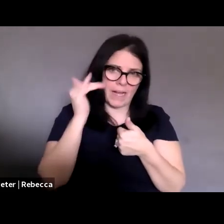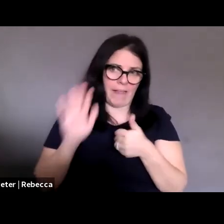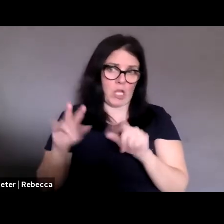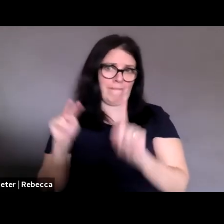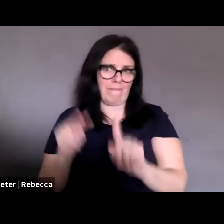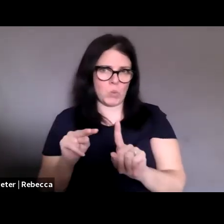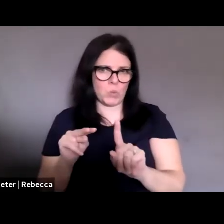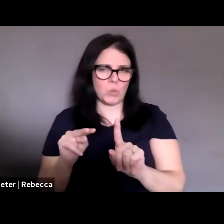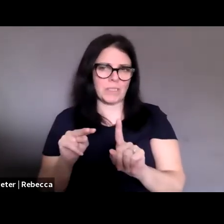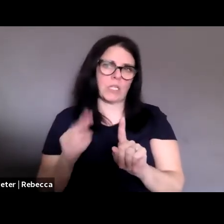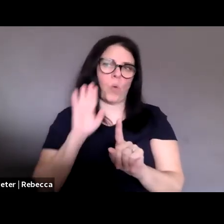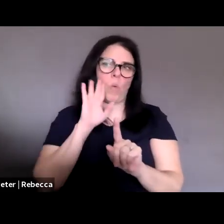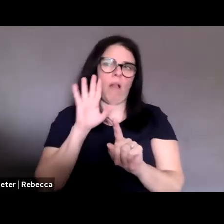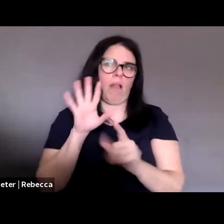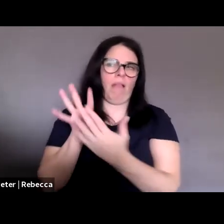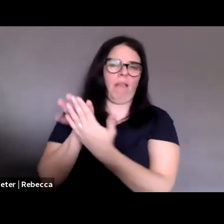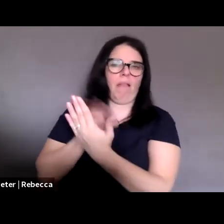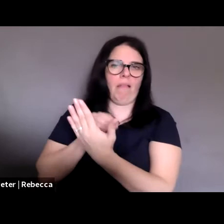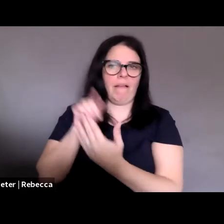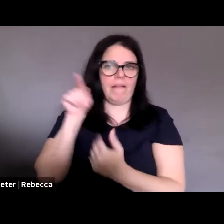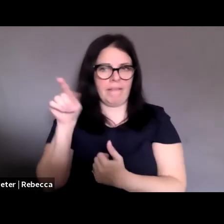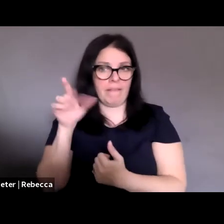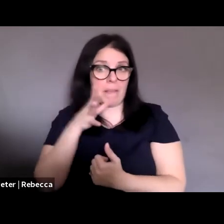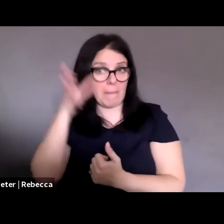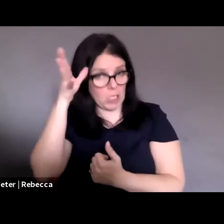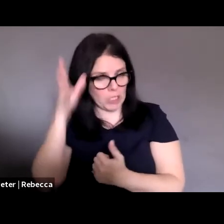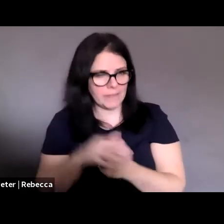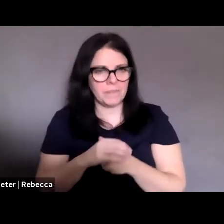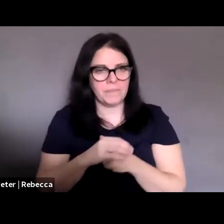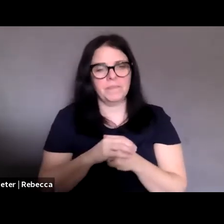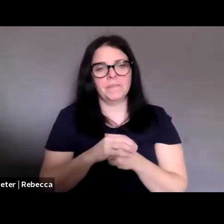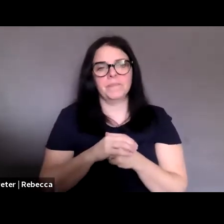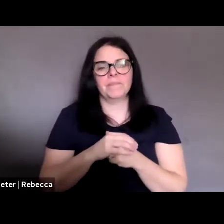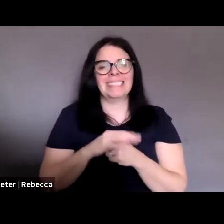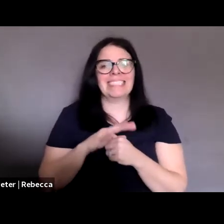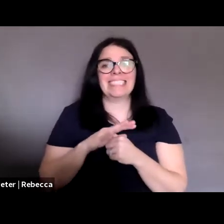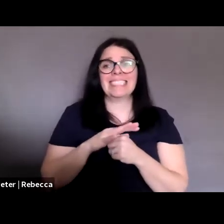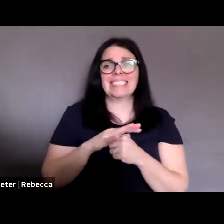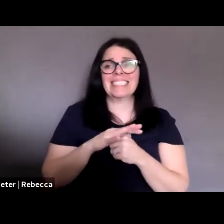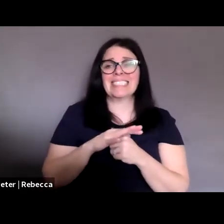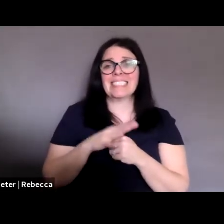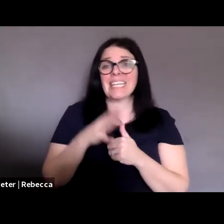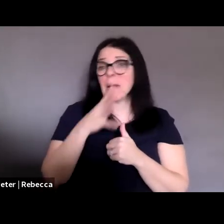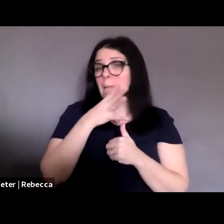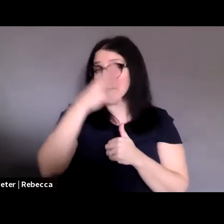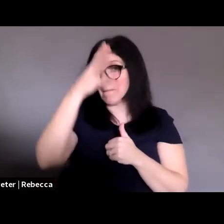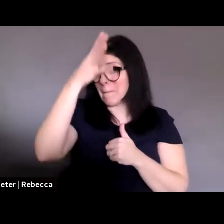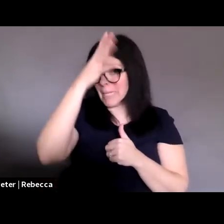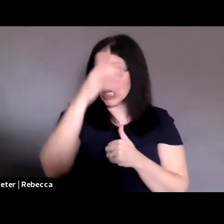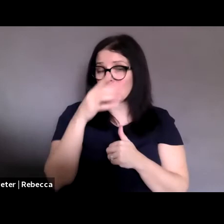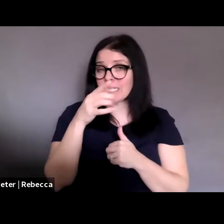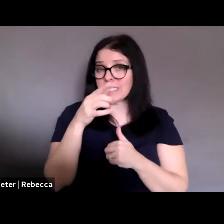they reflect the views of the assumed parent. Ignore negative parenting of the parent the